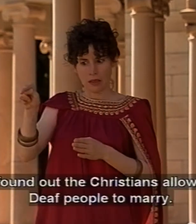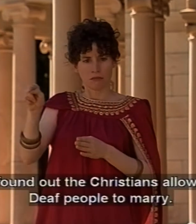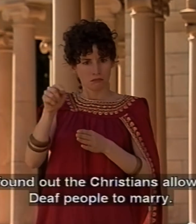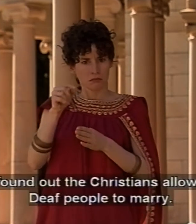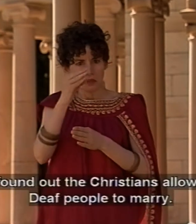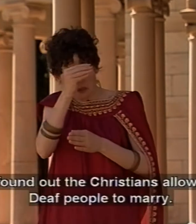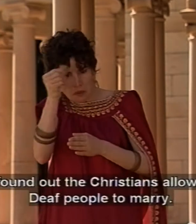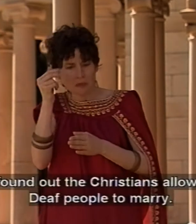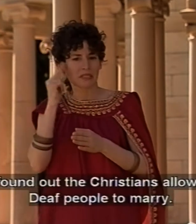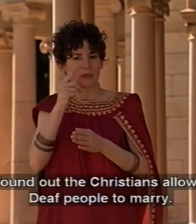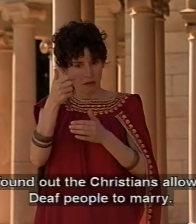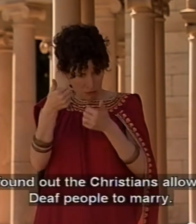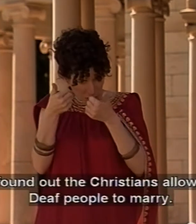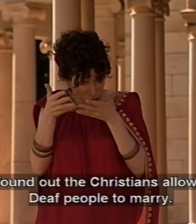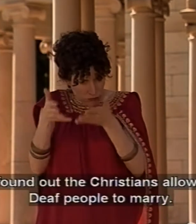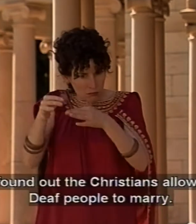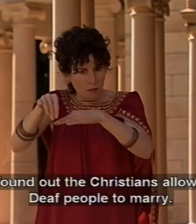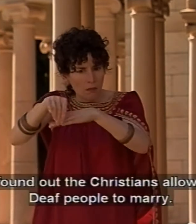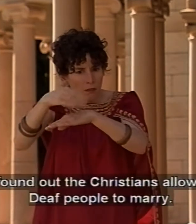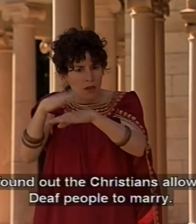I found out that the Christians allowed deaf people to marry.